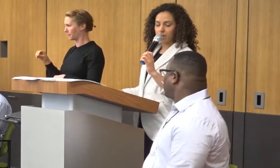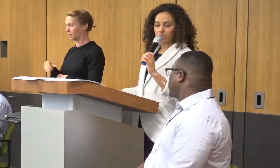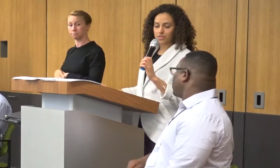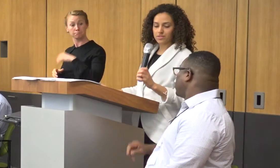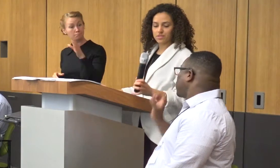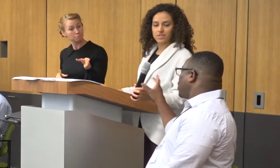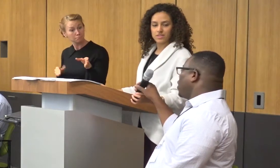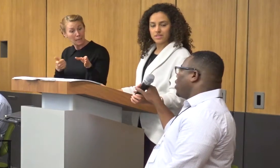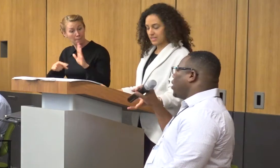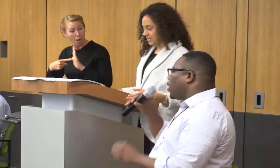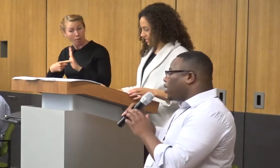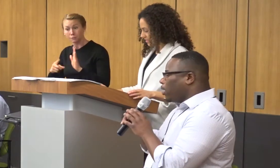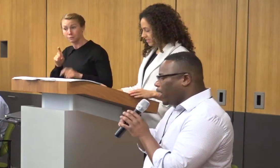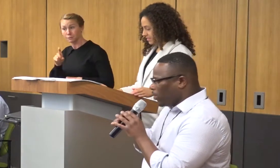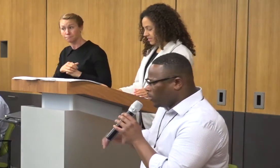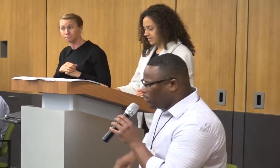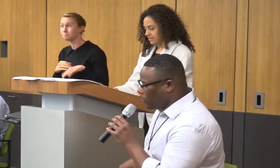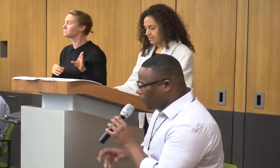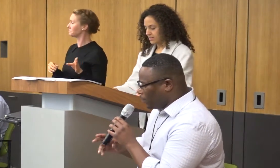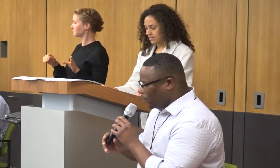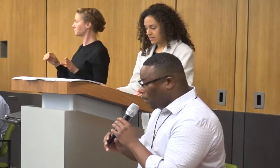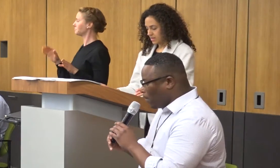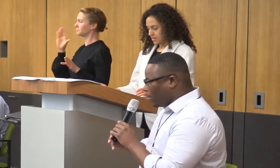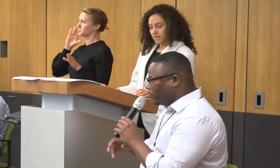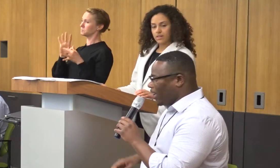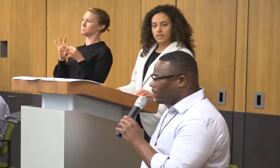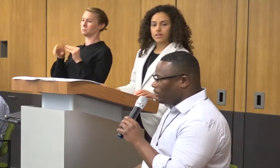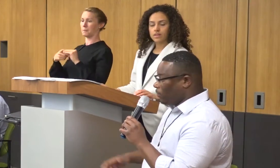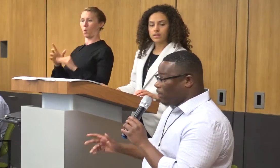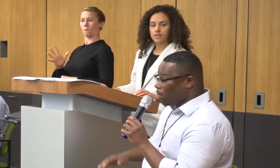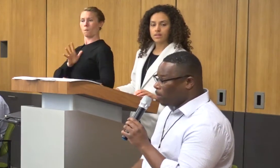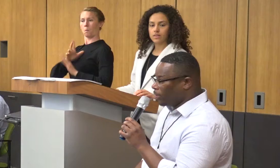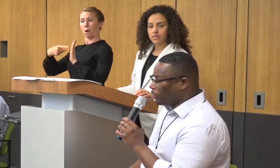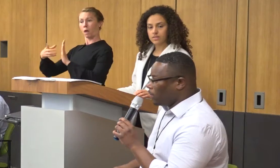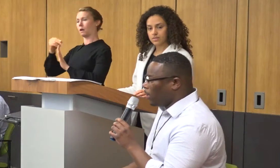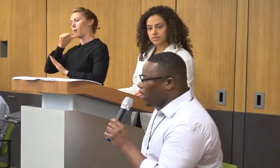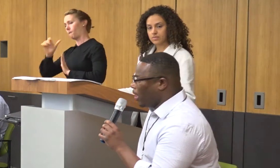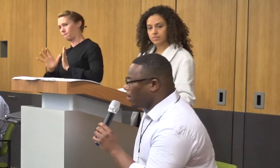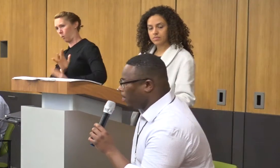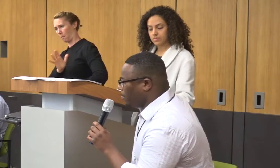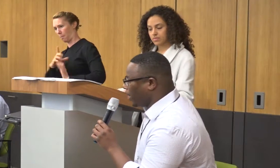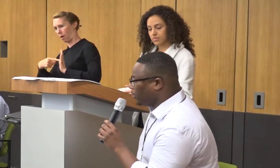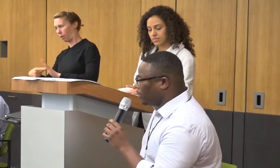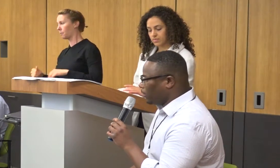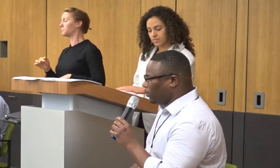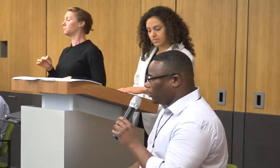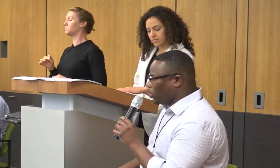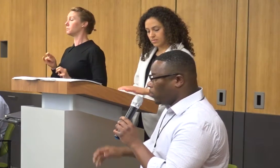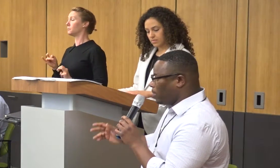Barry? Any models? So I can speak to sort of formal models and sort of informal ones. So back